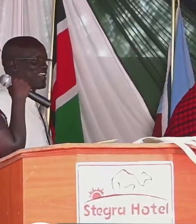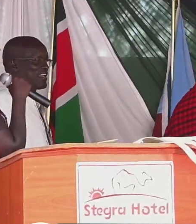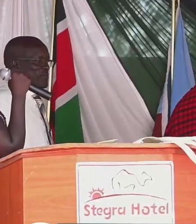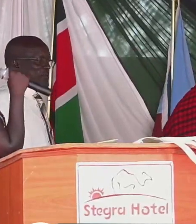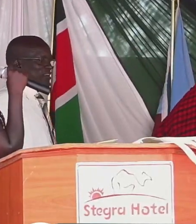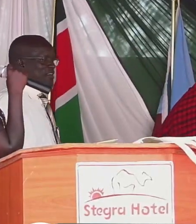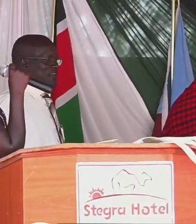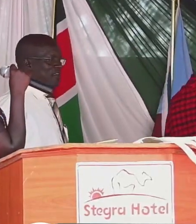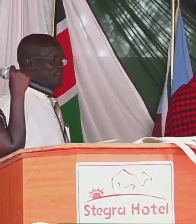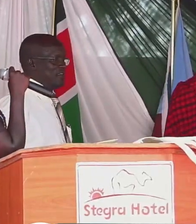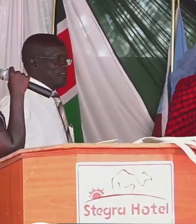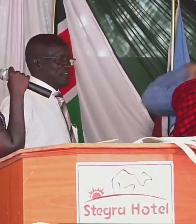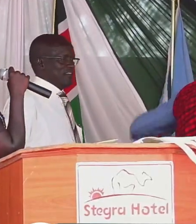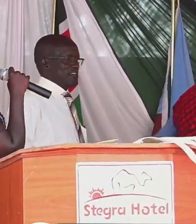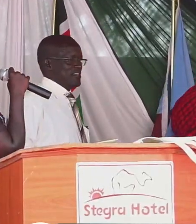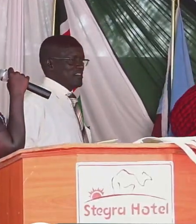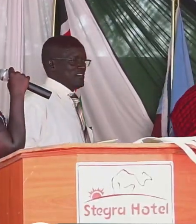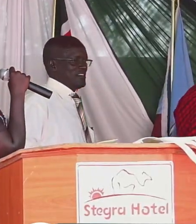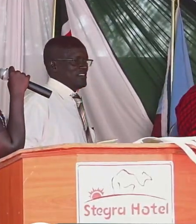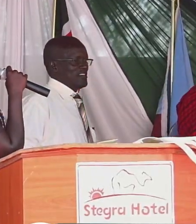Yeah.